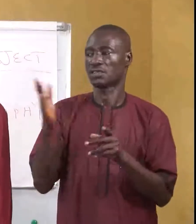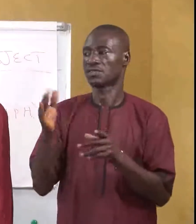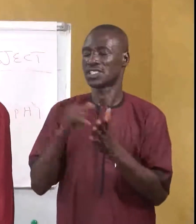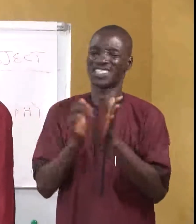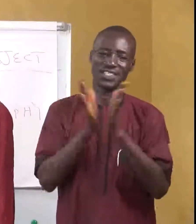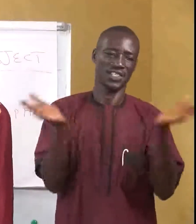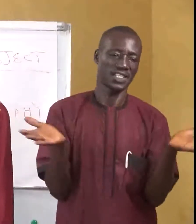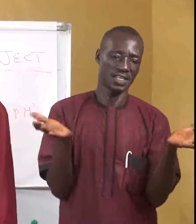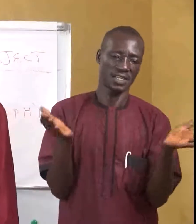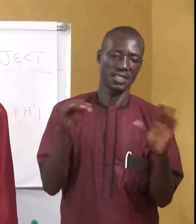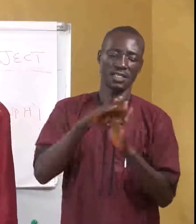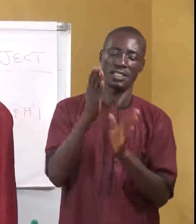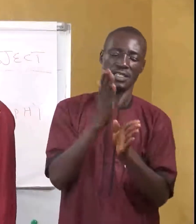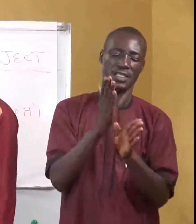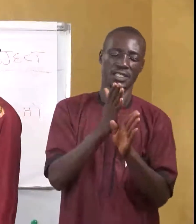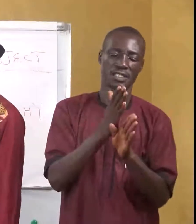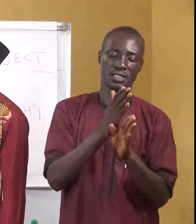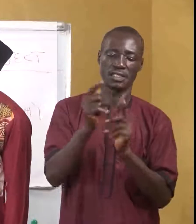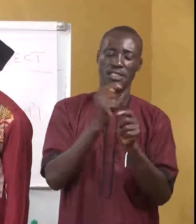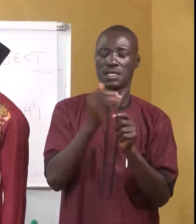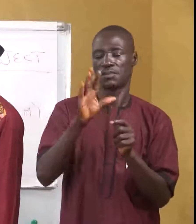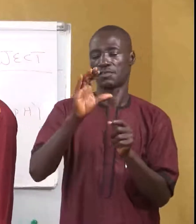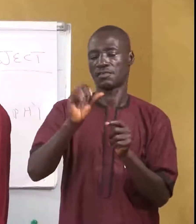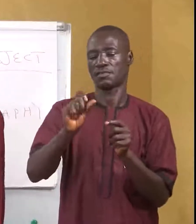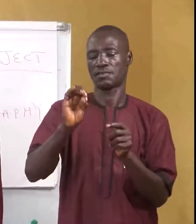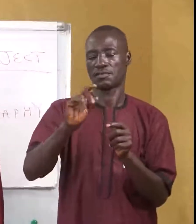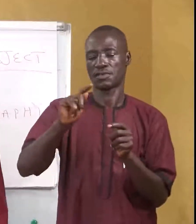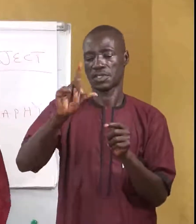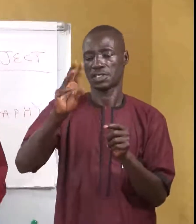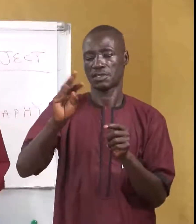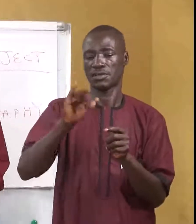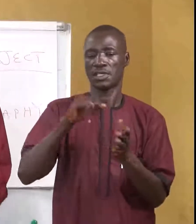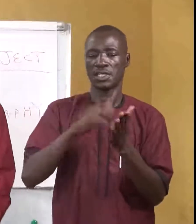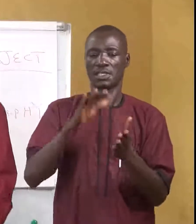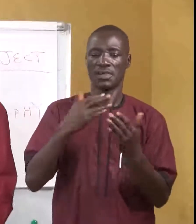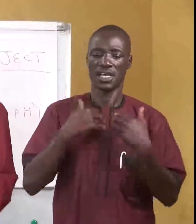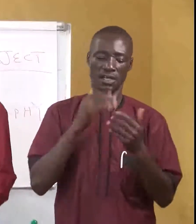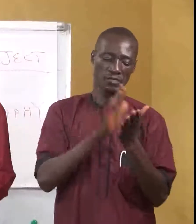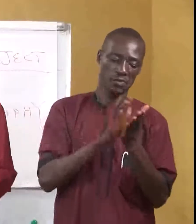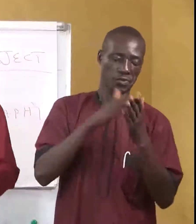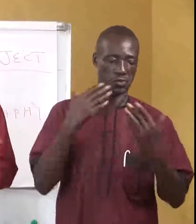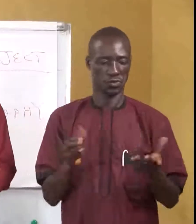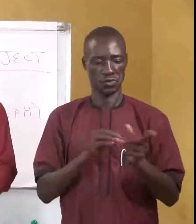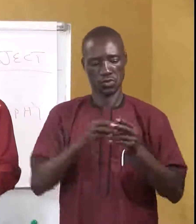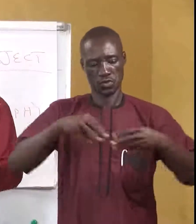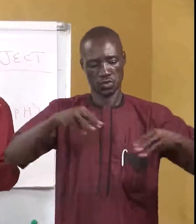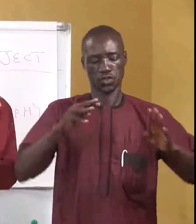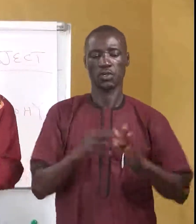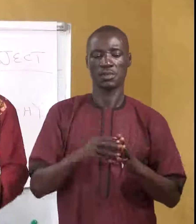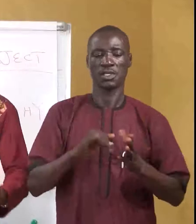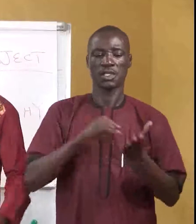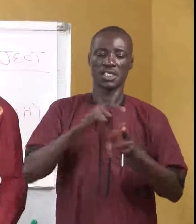common in linear type of settlement. It may have shop or schools, depending on how large